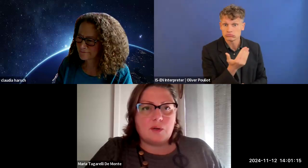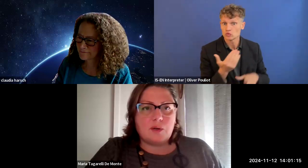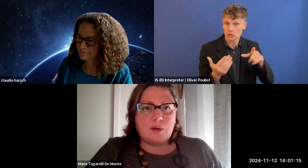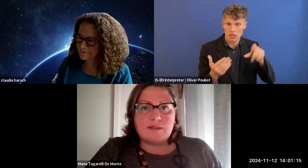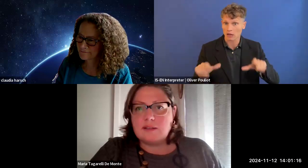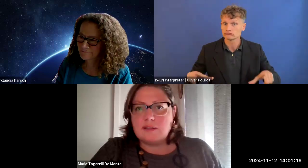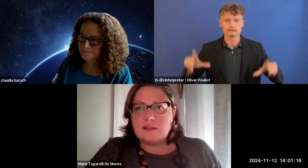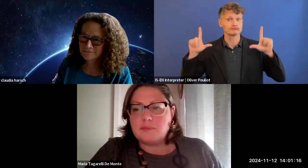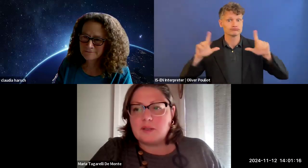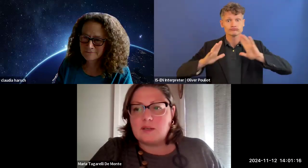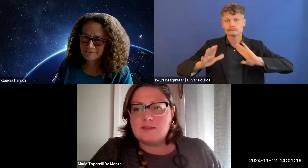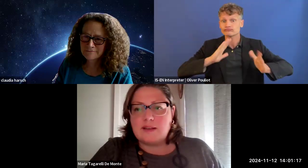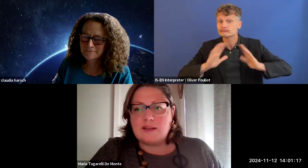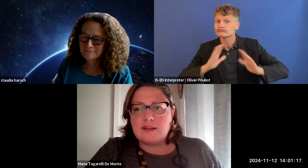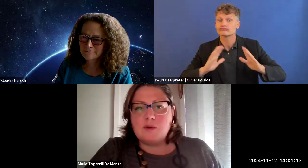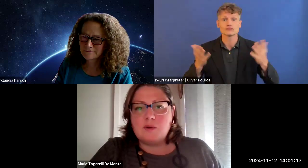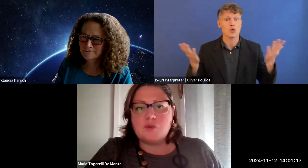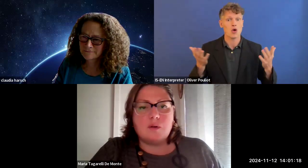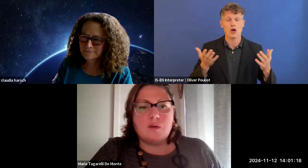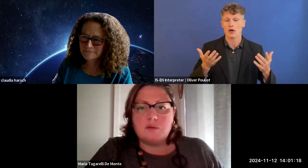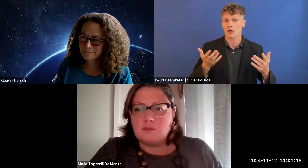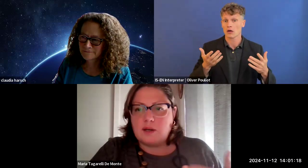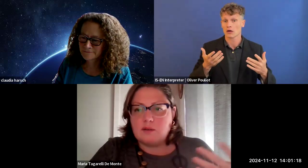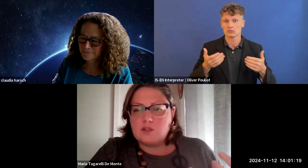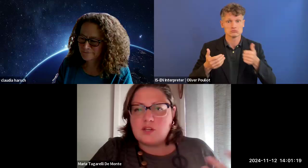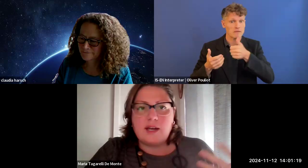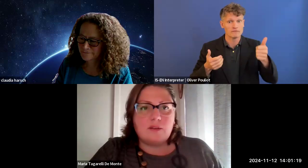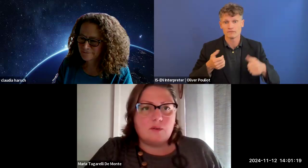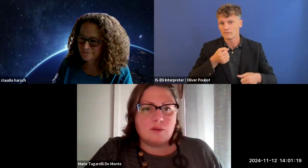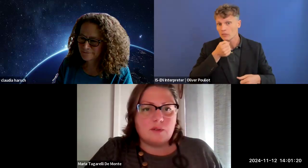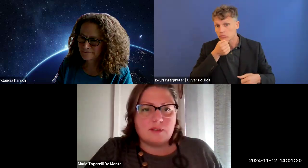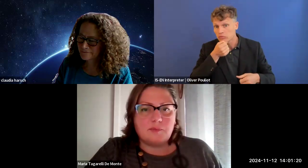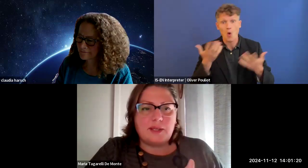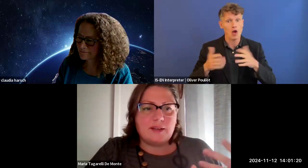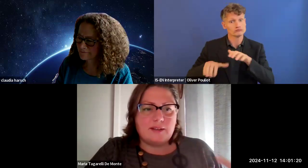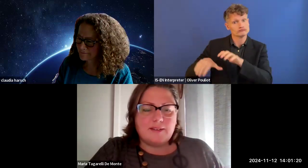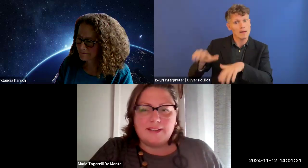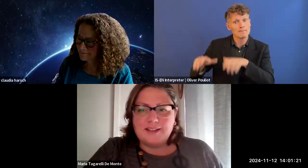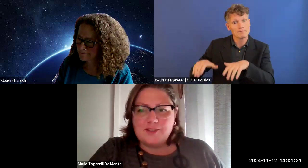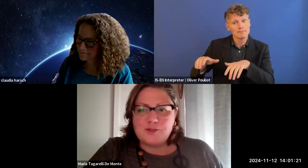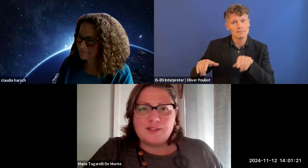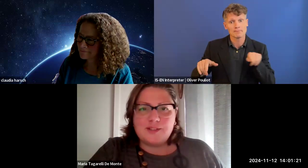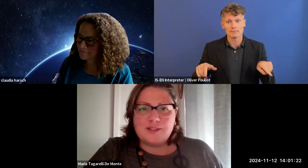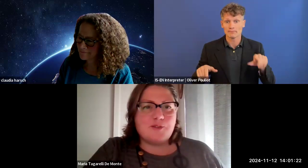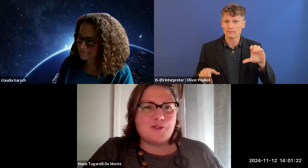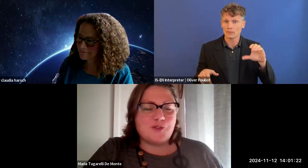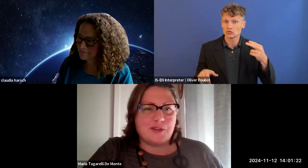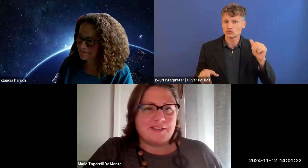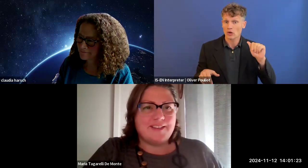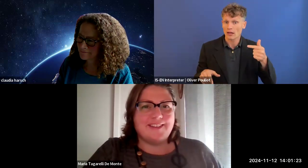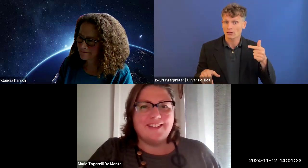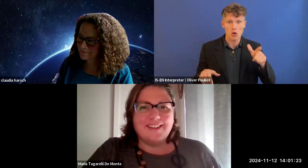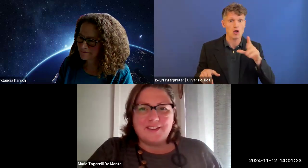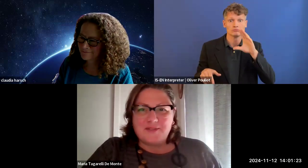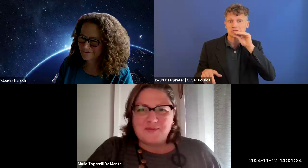want to ask in sign language, or you can write on the chat, or you can speak. Choose the language of